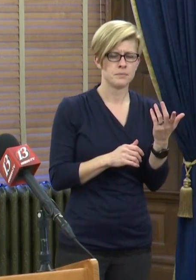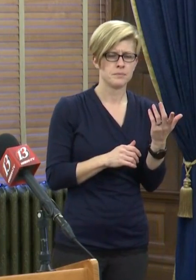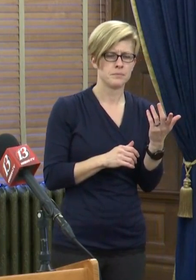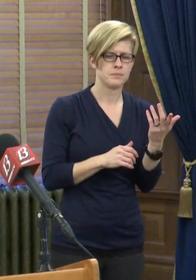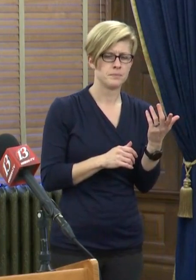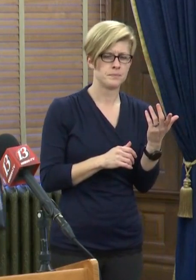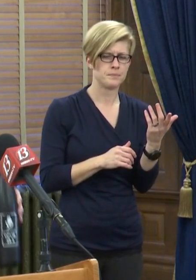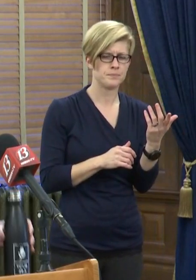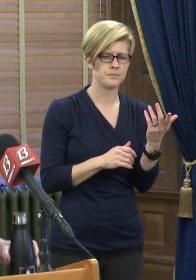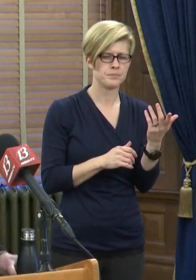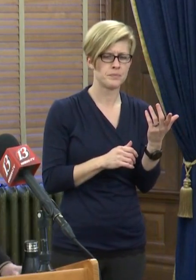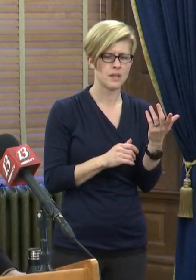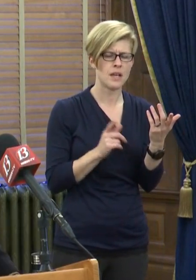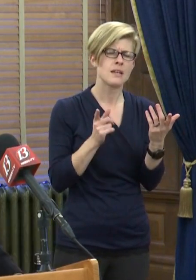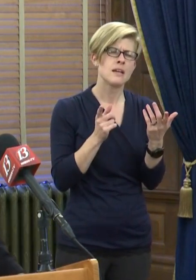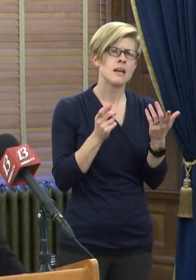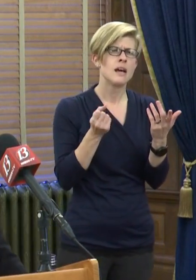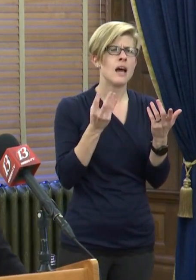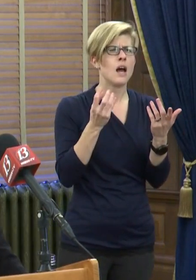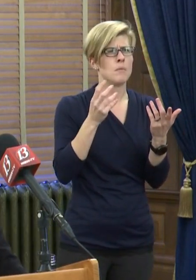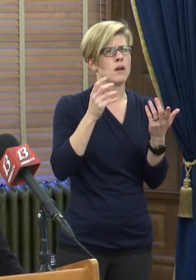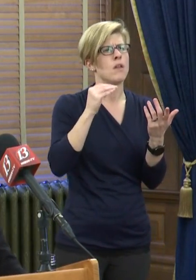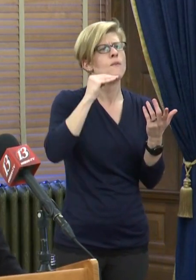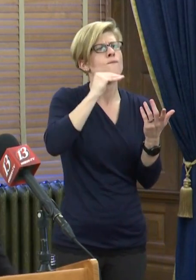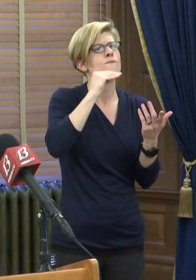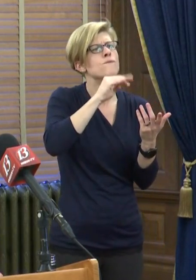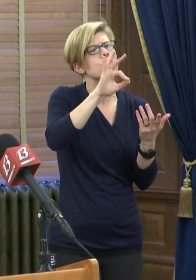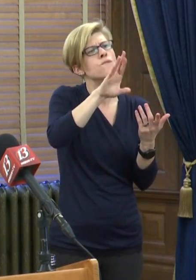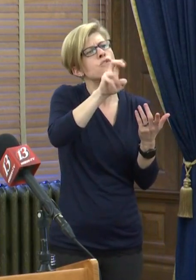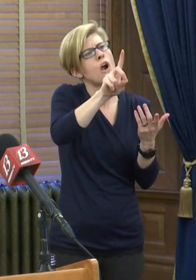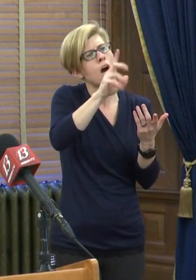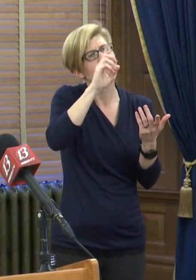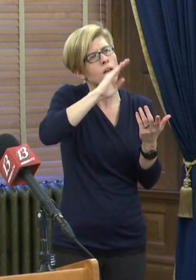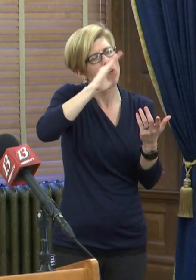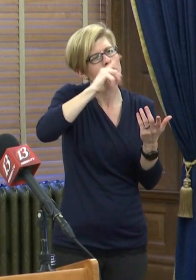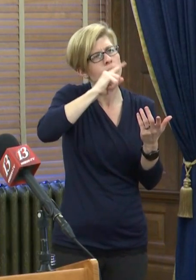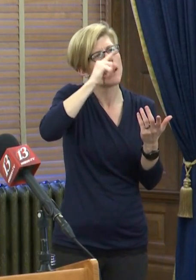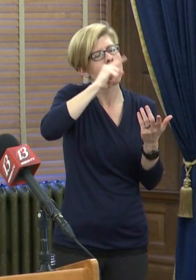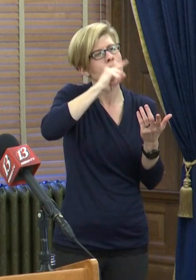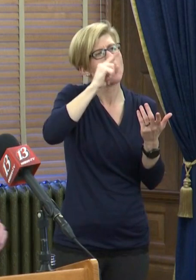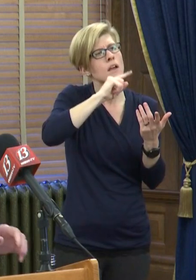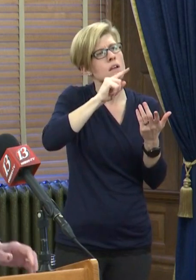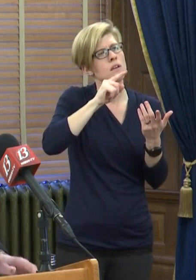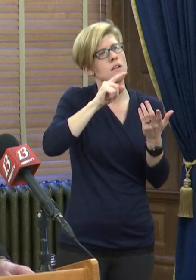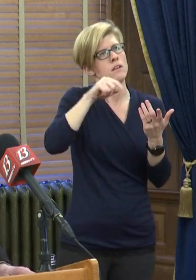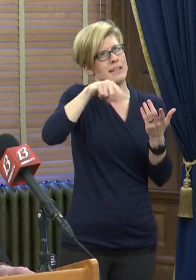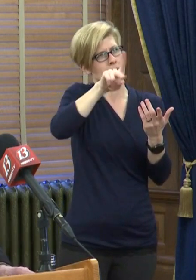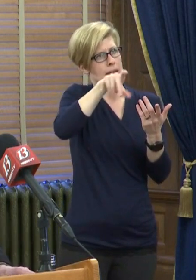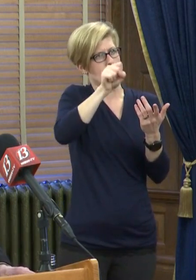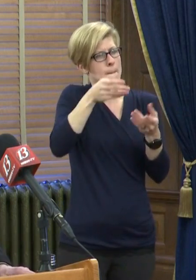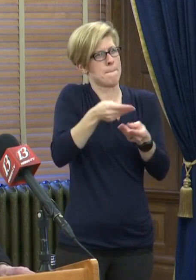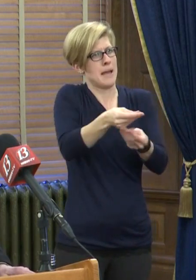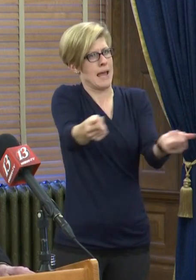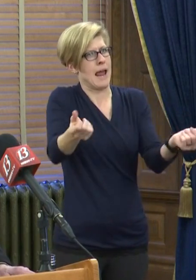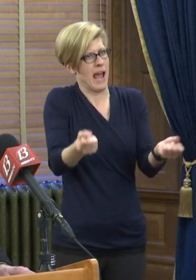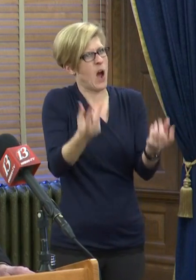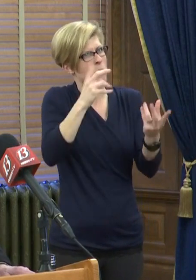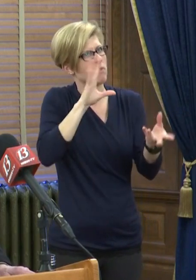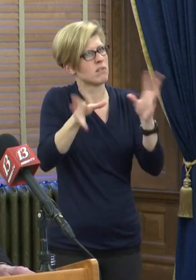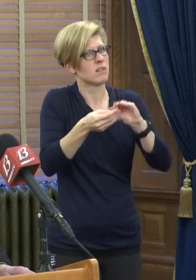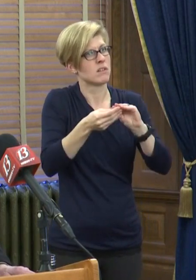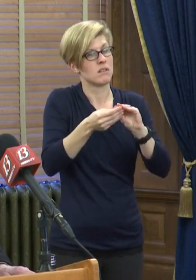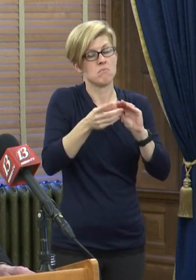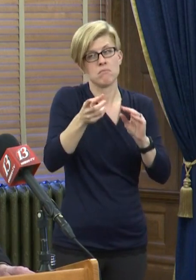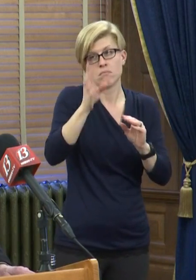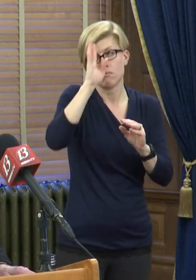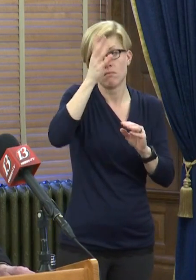in fraudulent unemployment payments the state has actually paid out. Just that, you can round it to the nearest million